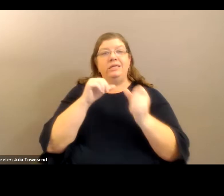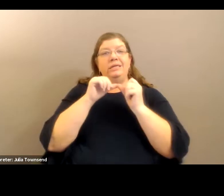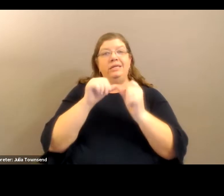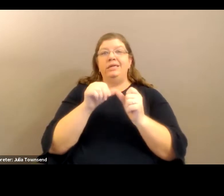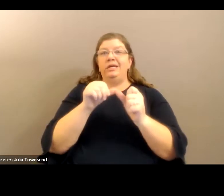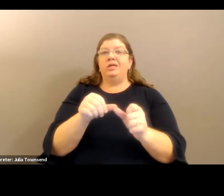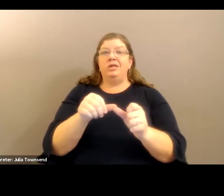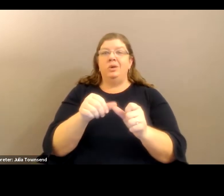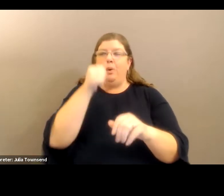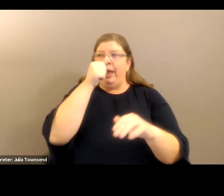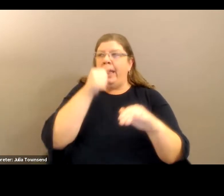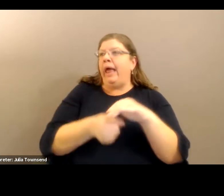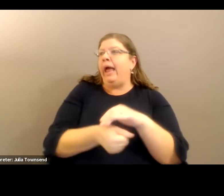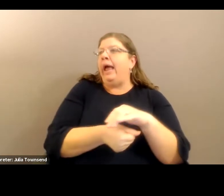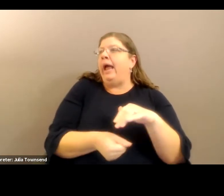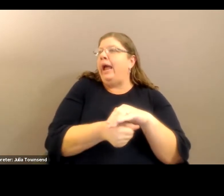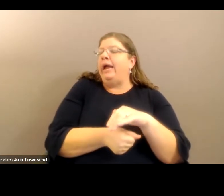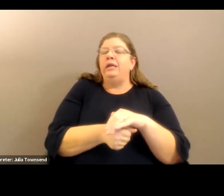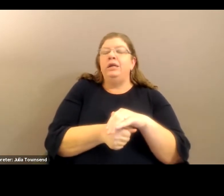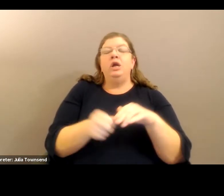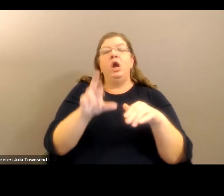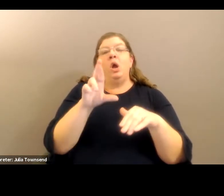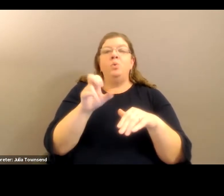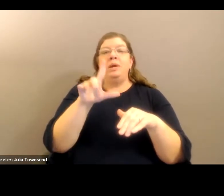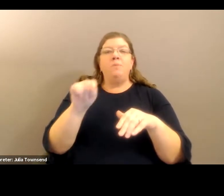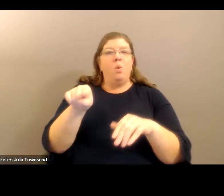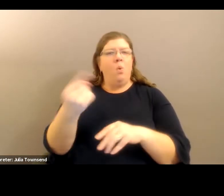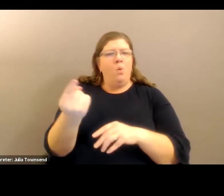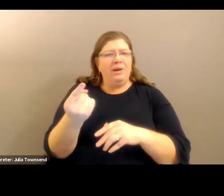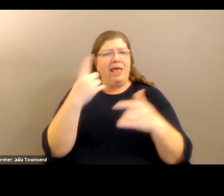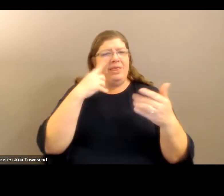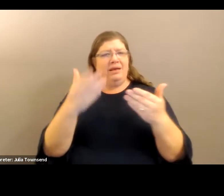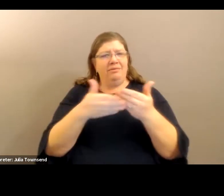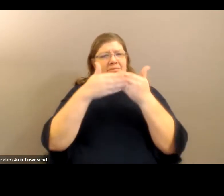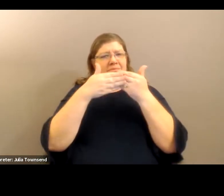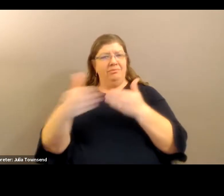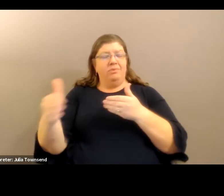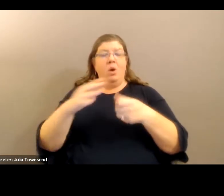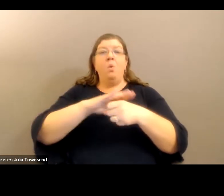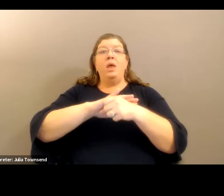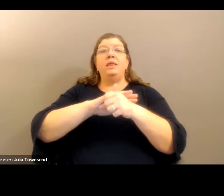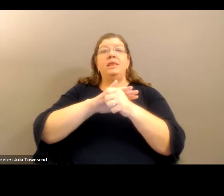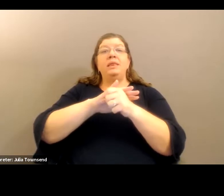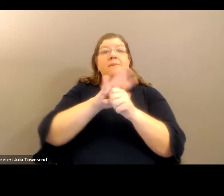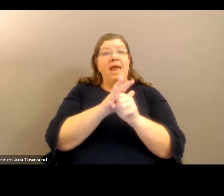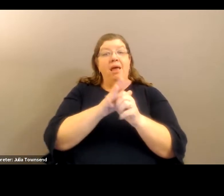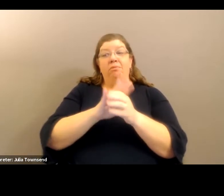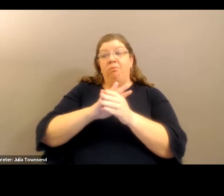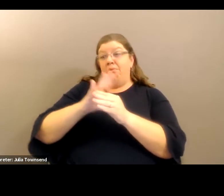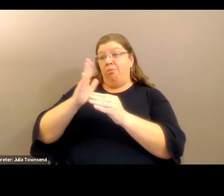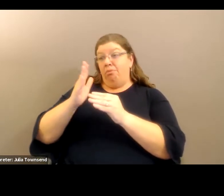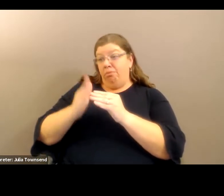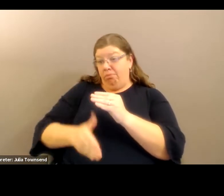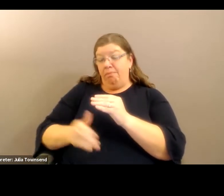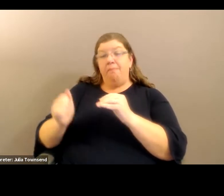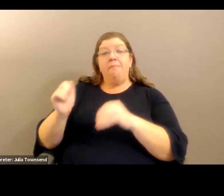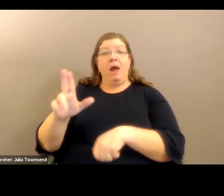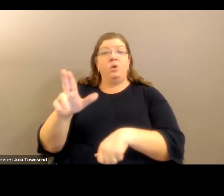out as remote only. And I think moving forward, when this pandemic lifts and we go back to normal, and we will go back to normal, that we